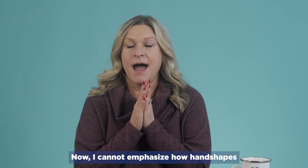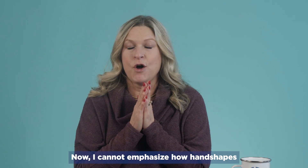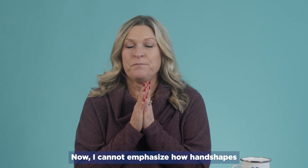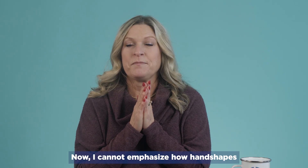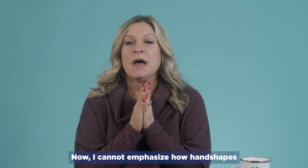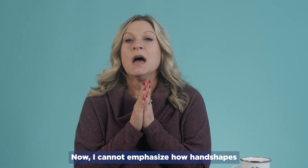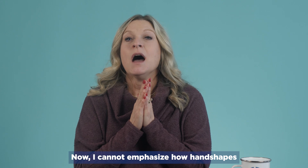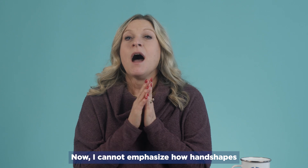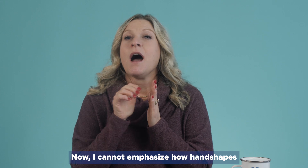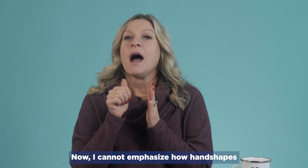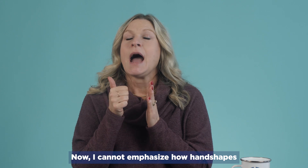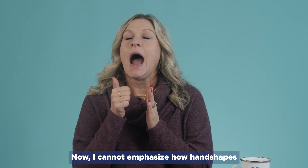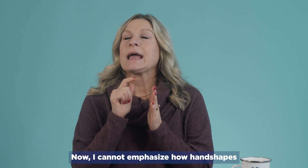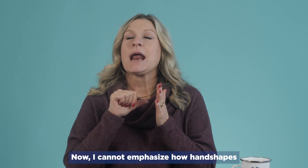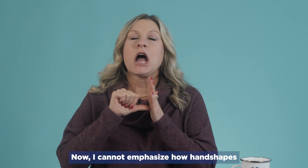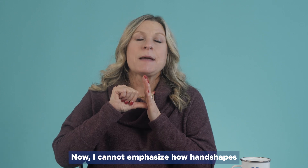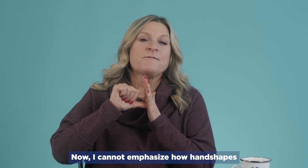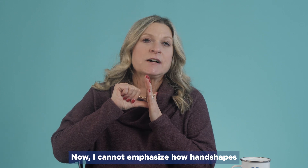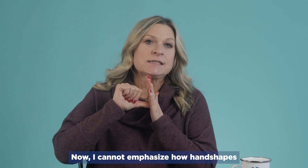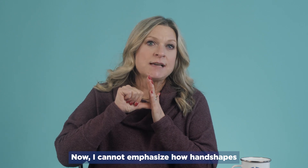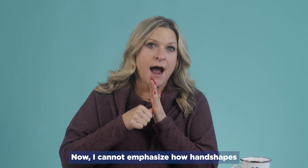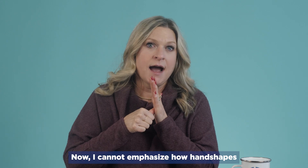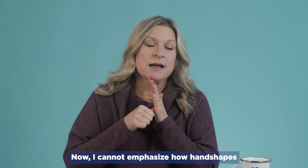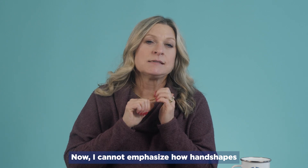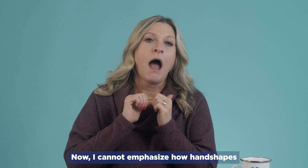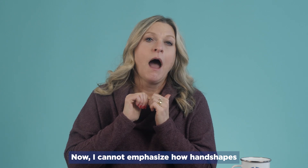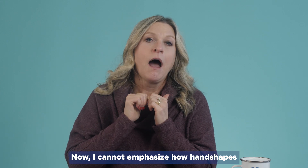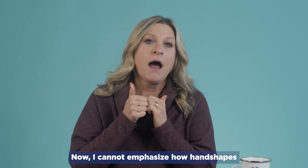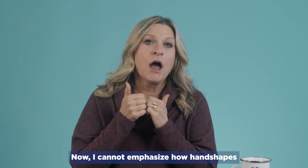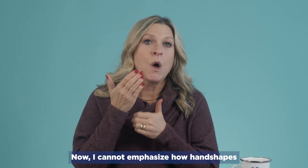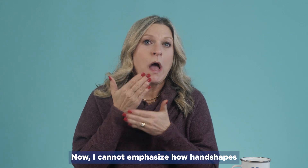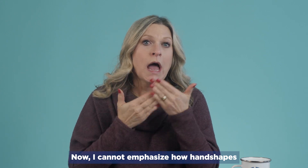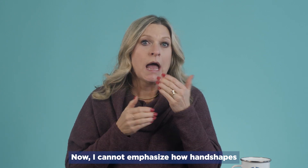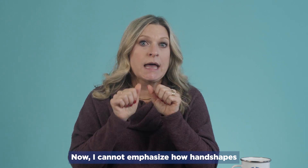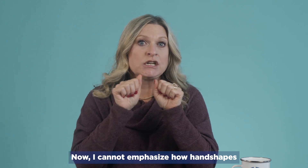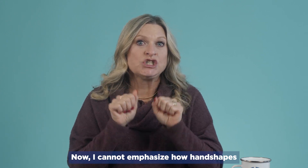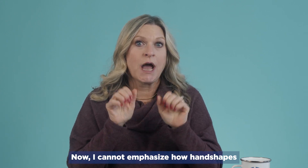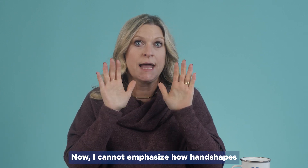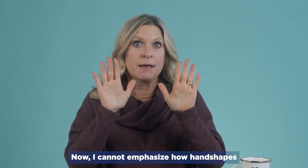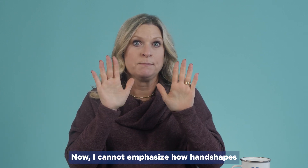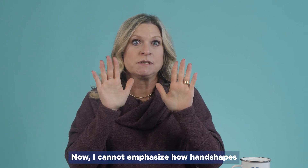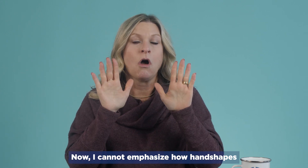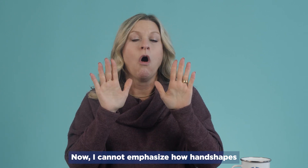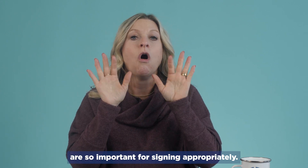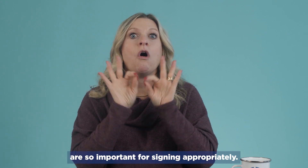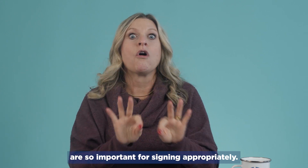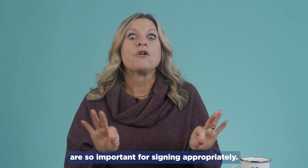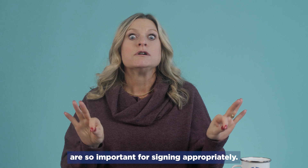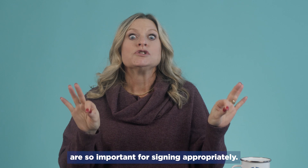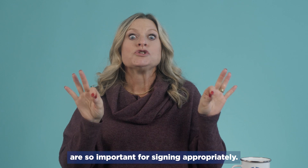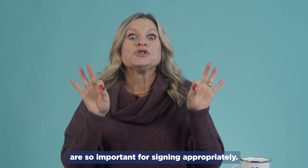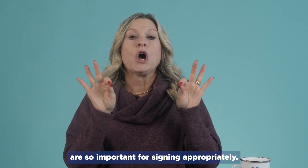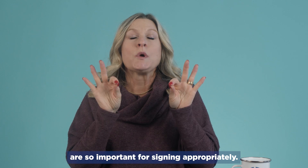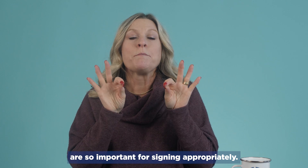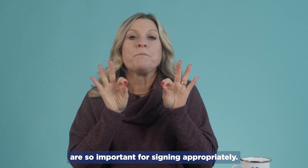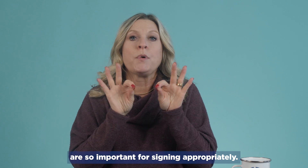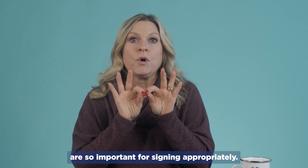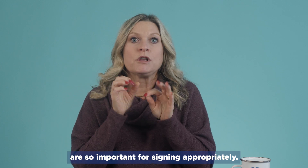Now, I cannot emphasize how handshapes are so important